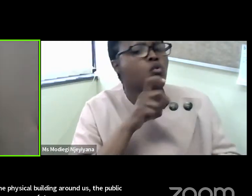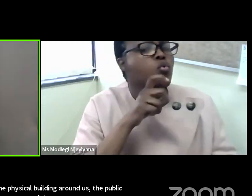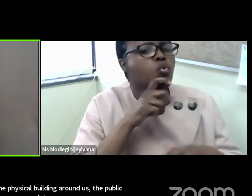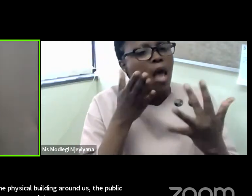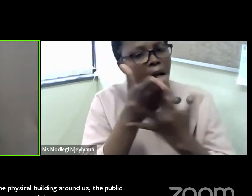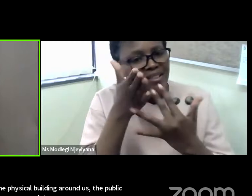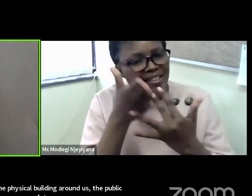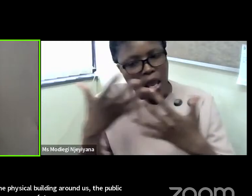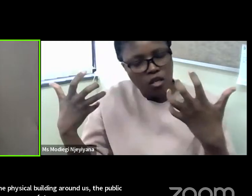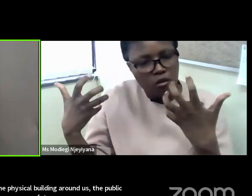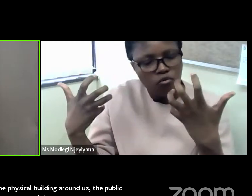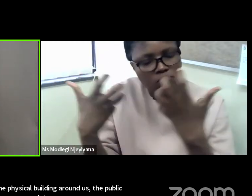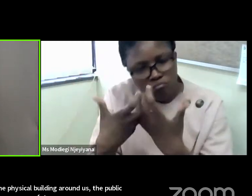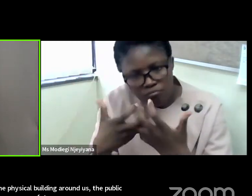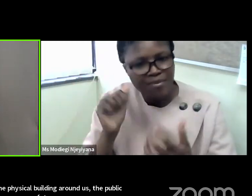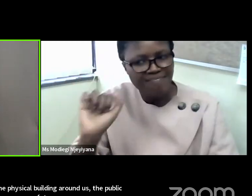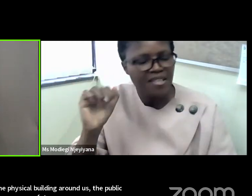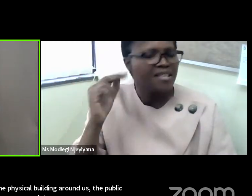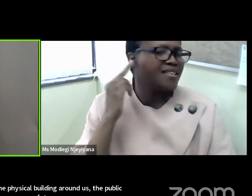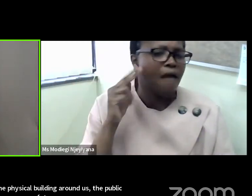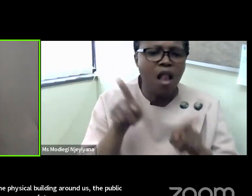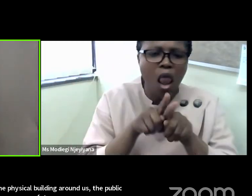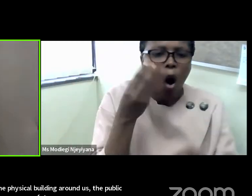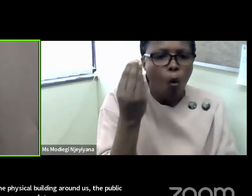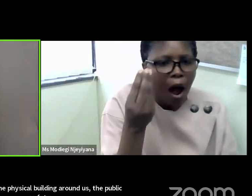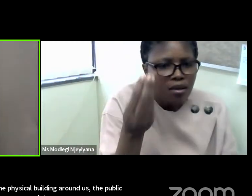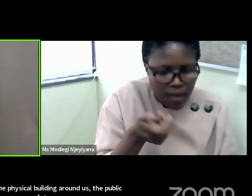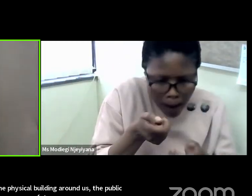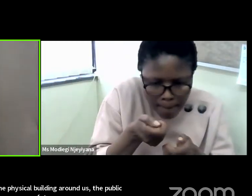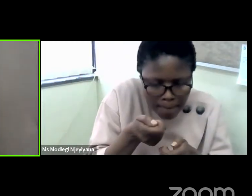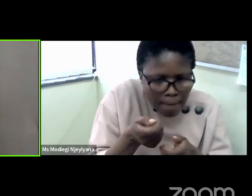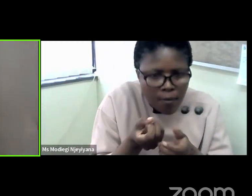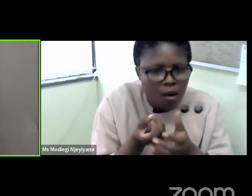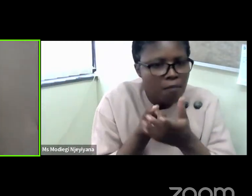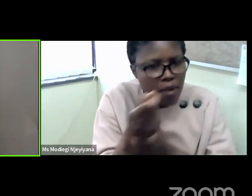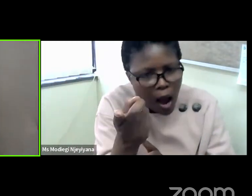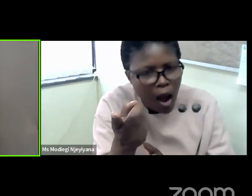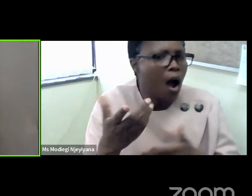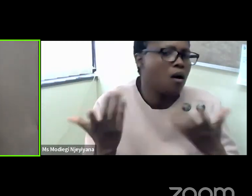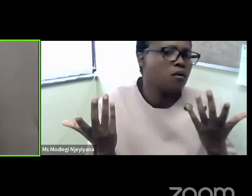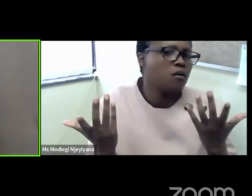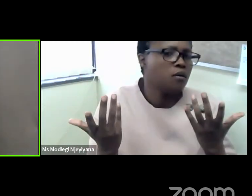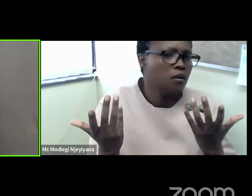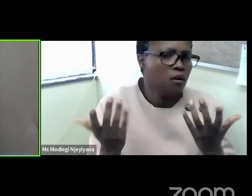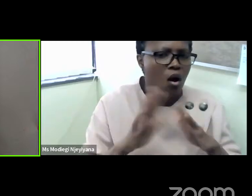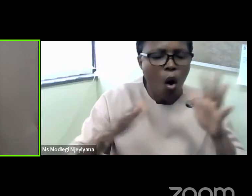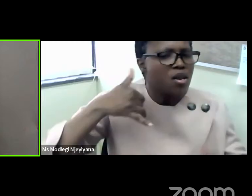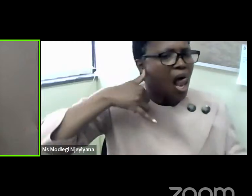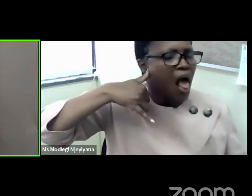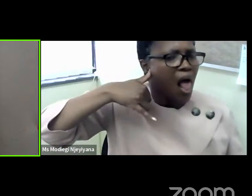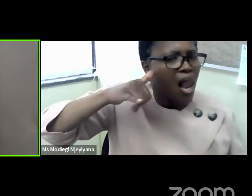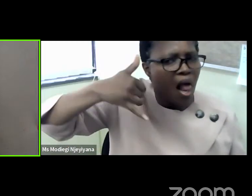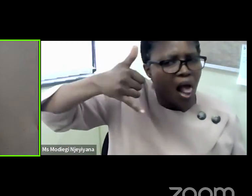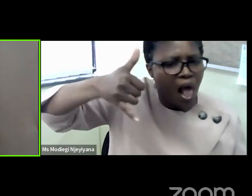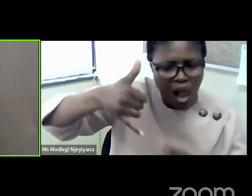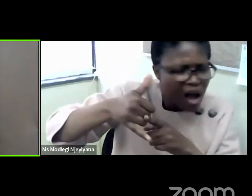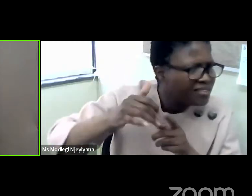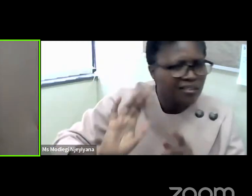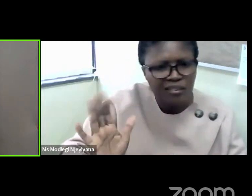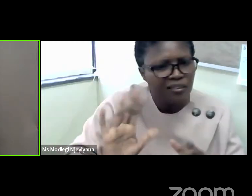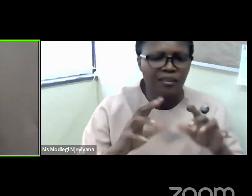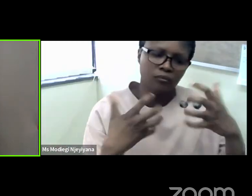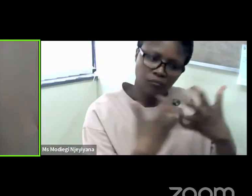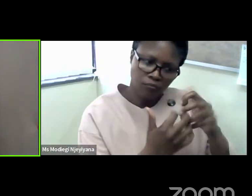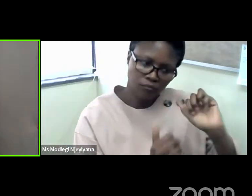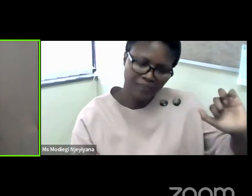or security that knows how to communicate with our deaf students. Maybe change the option of a phone call to a